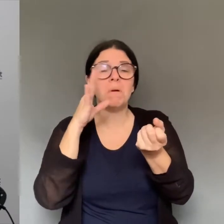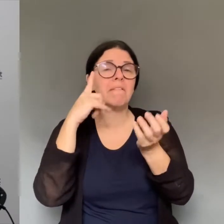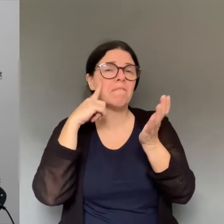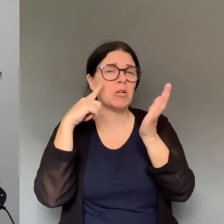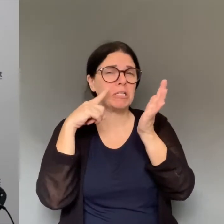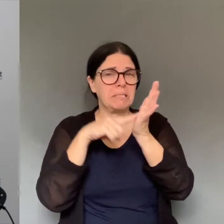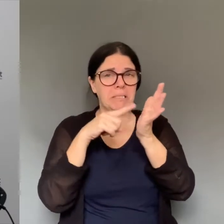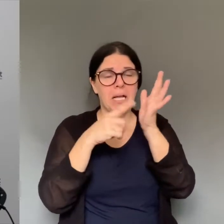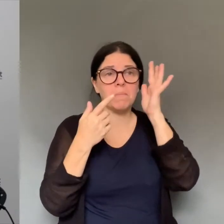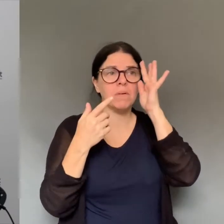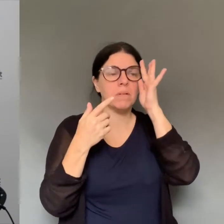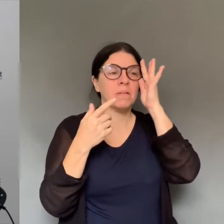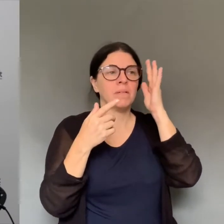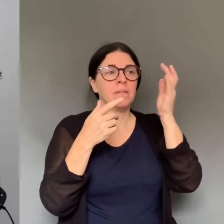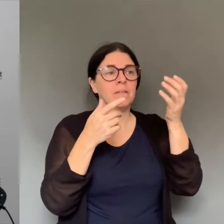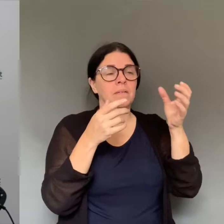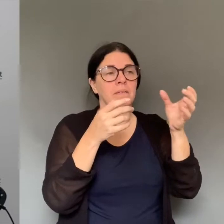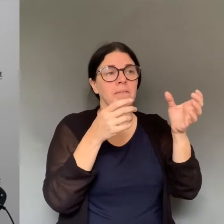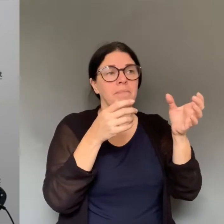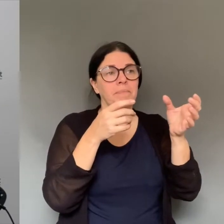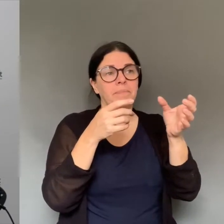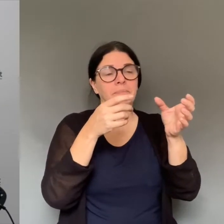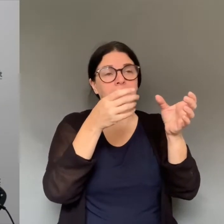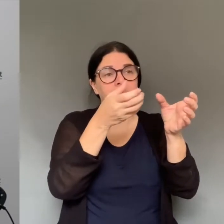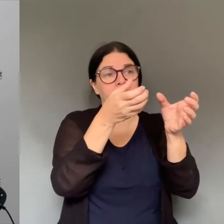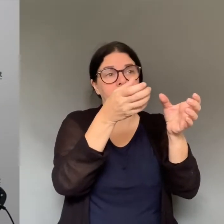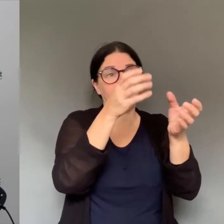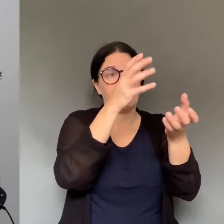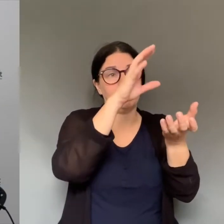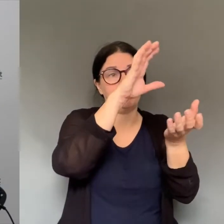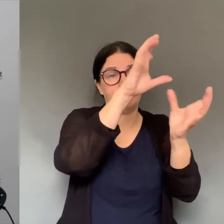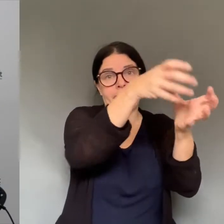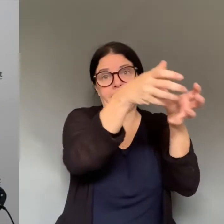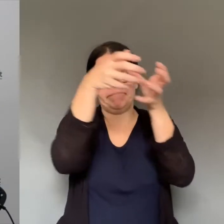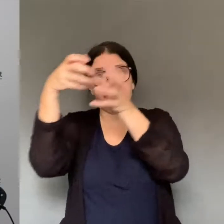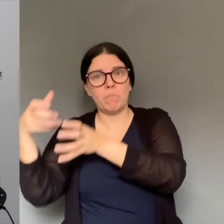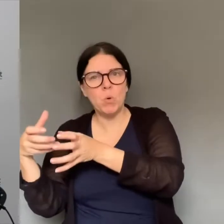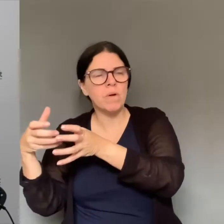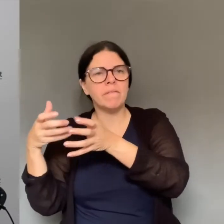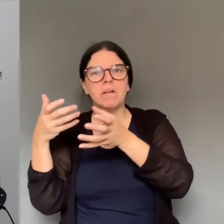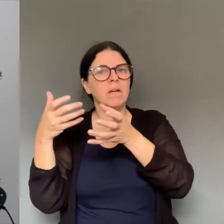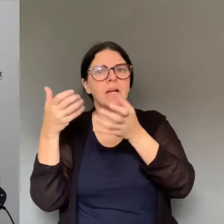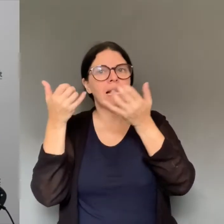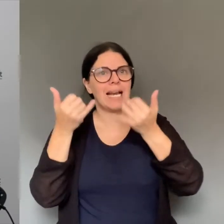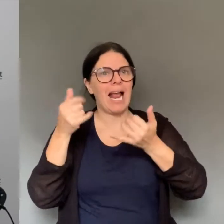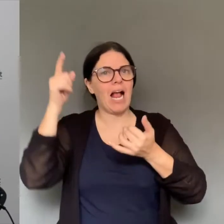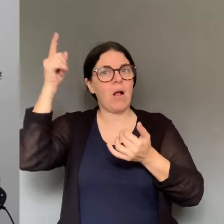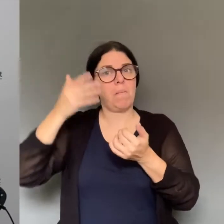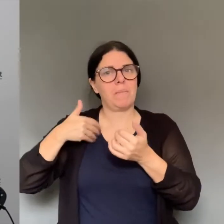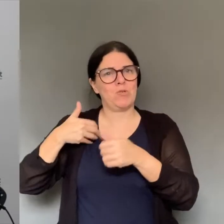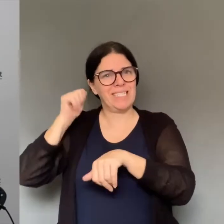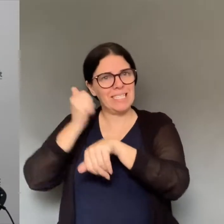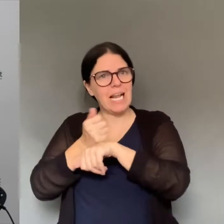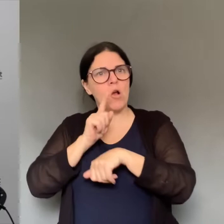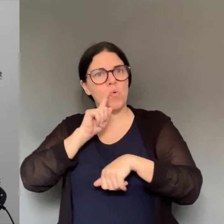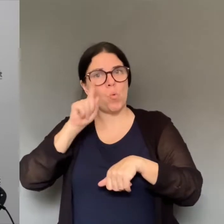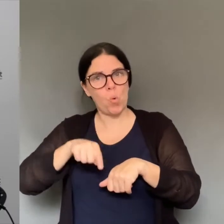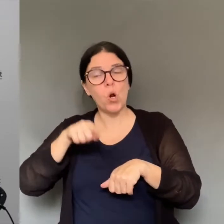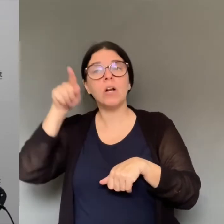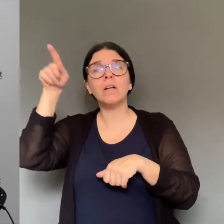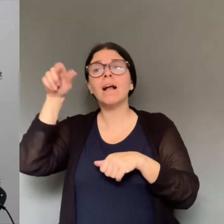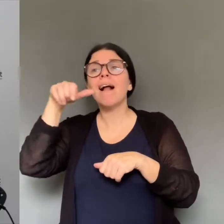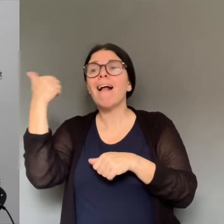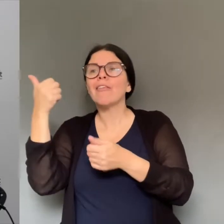also helping the cause. So instead of moving people away from these long-term care home and retirement home, there is an ability now